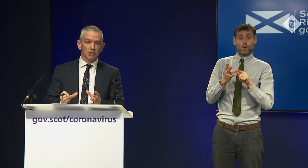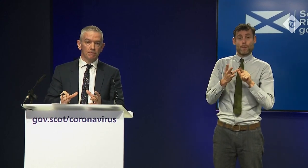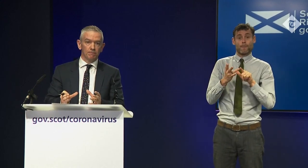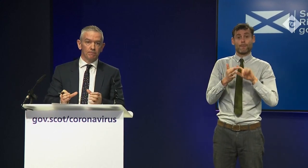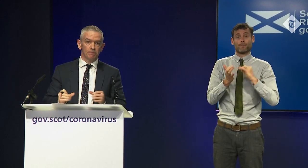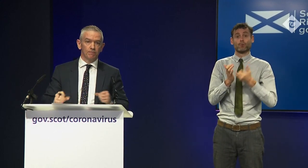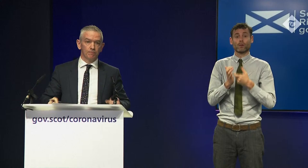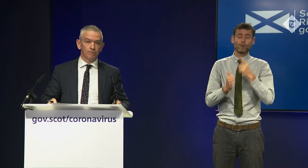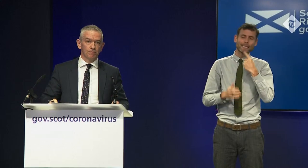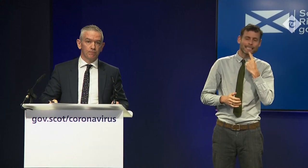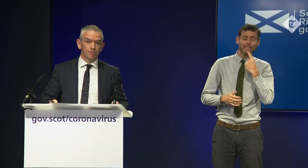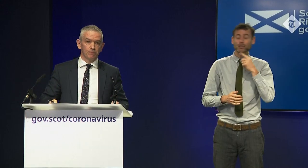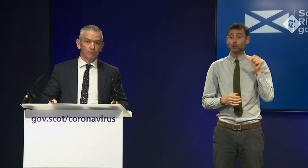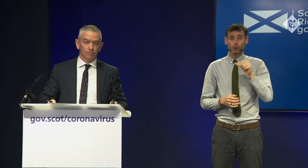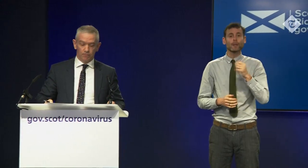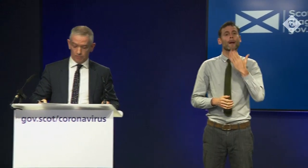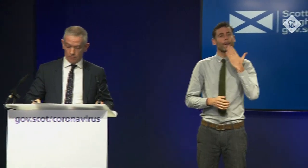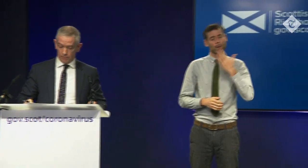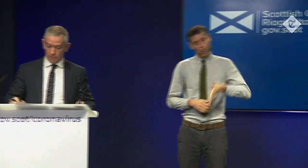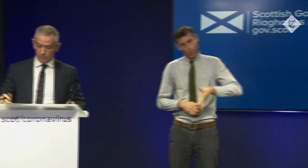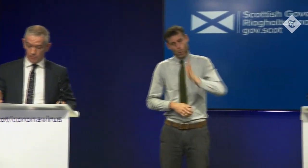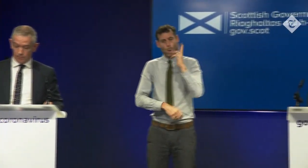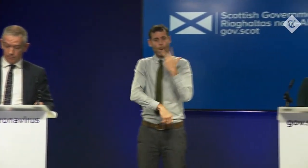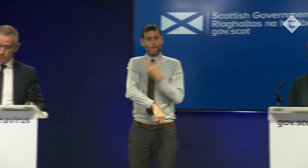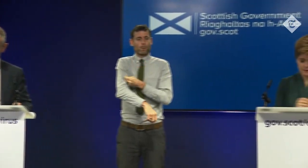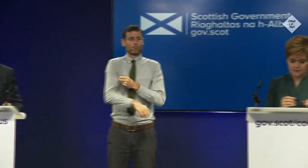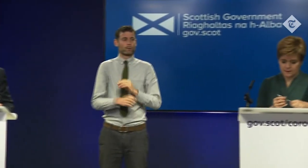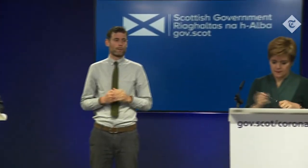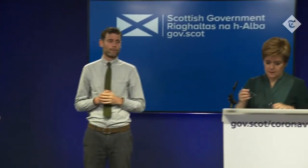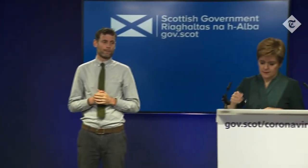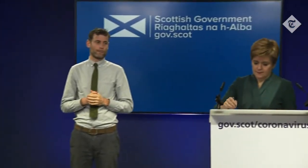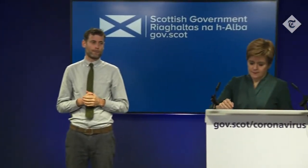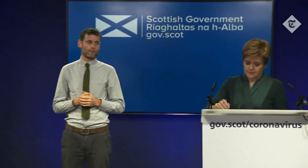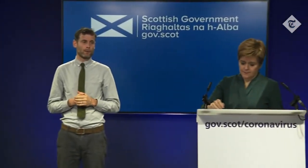booster, please. Thanks. Seb Carell from The Guardian.